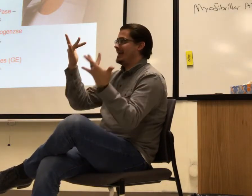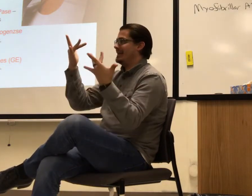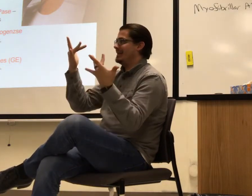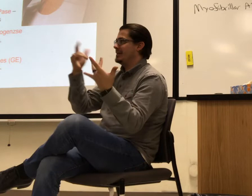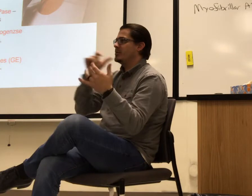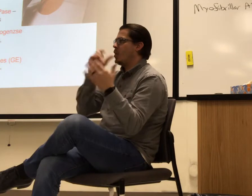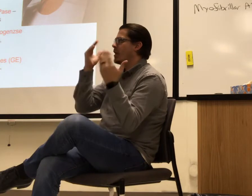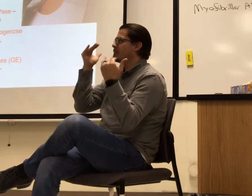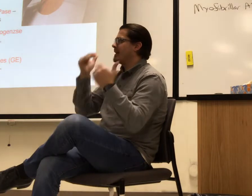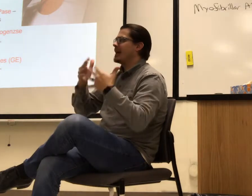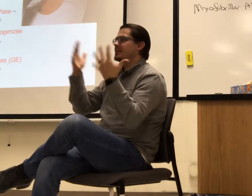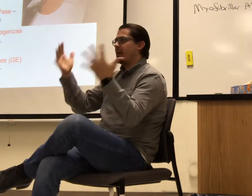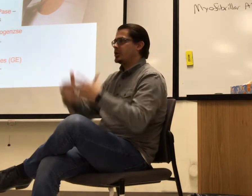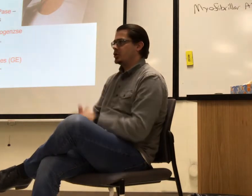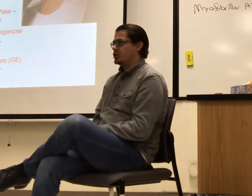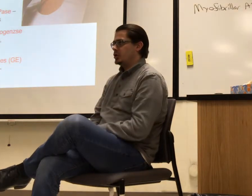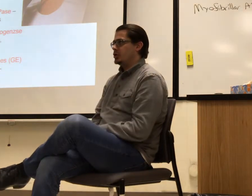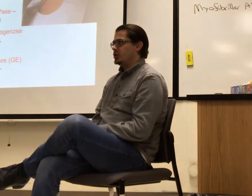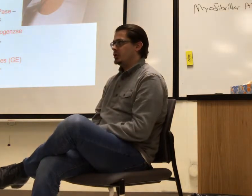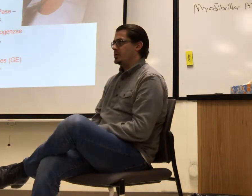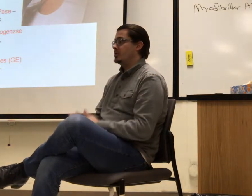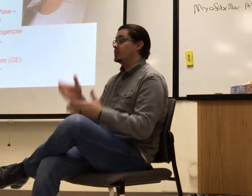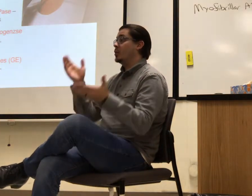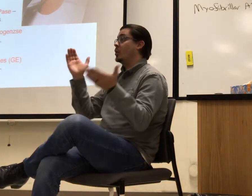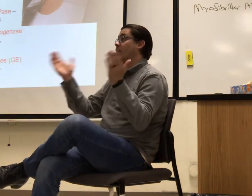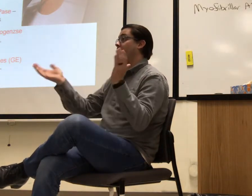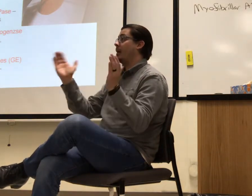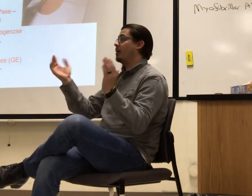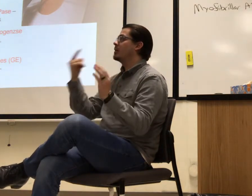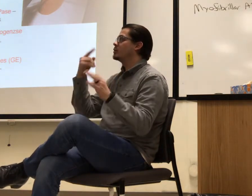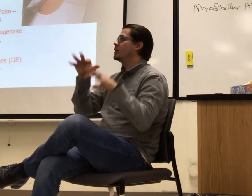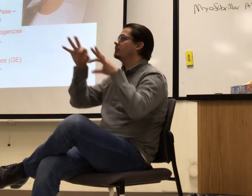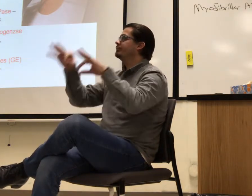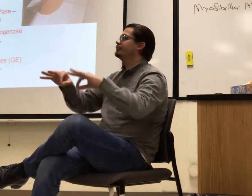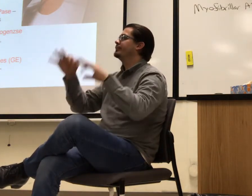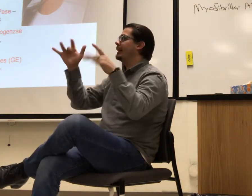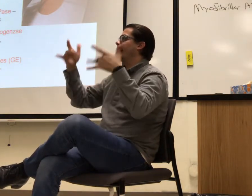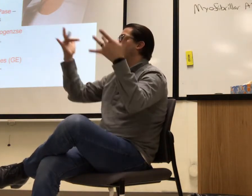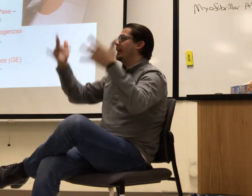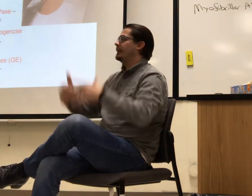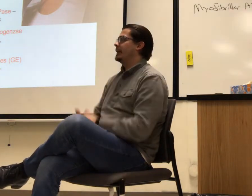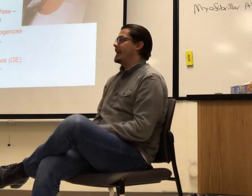expect as much. So by comparison, this would stain light.